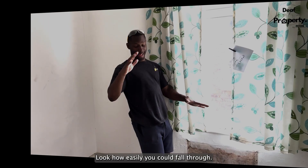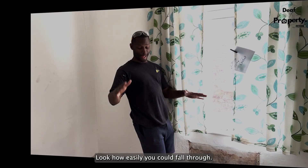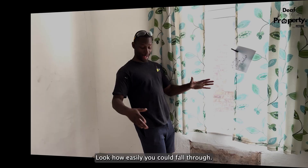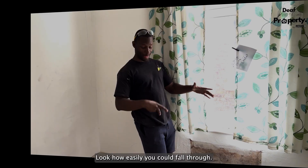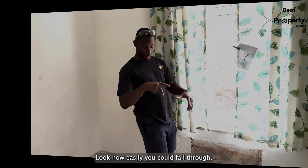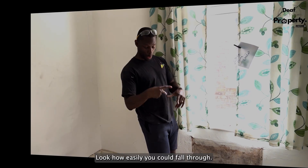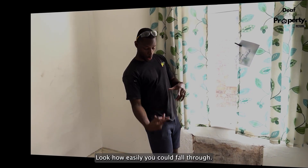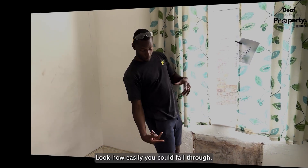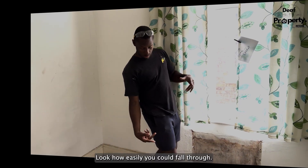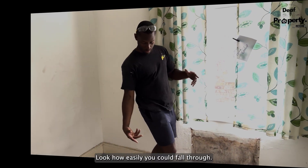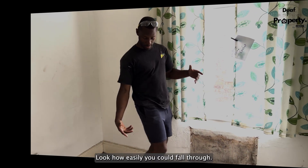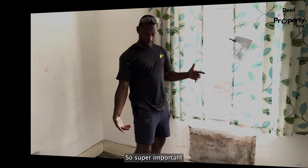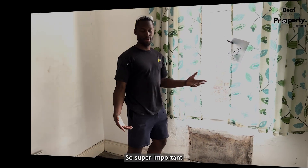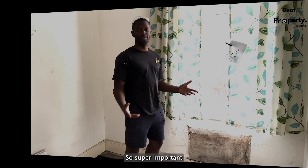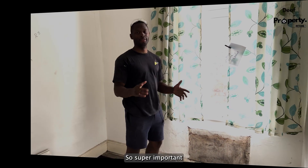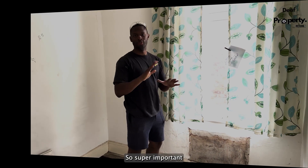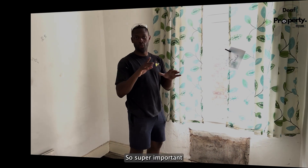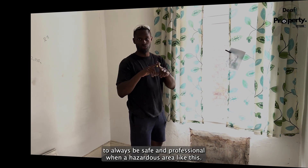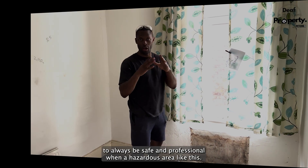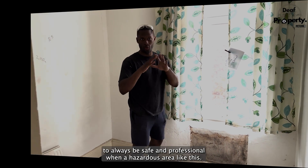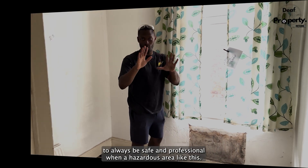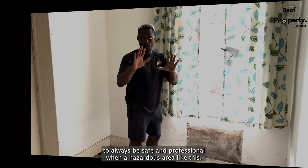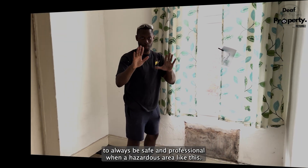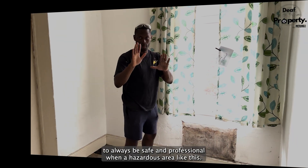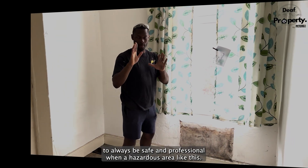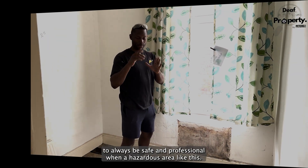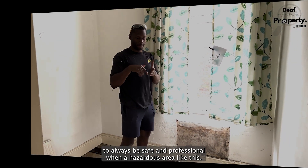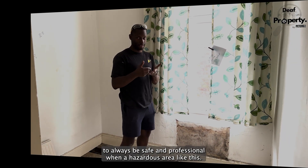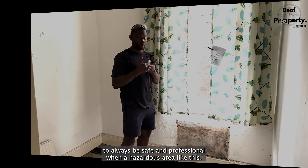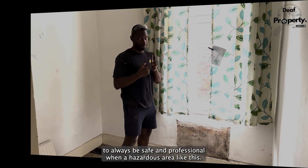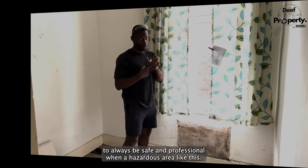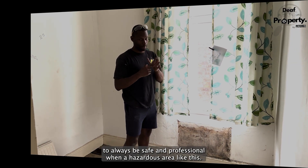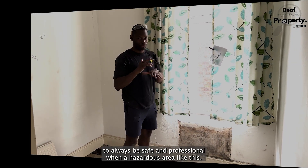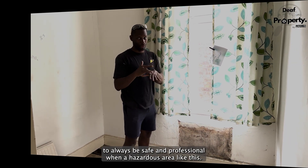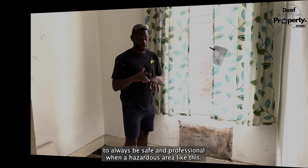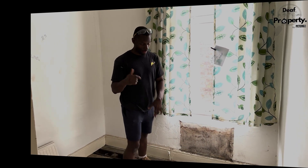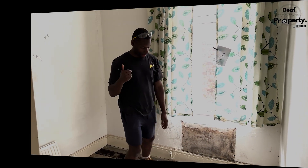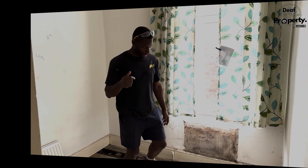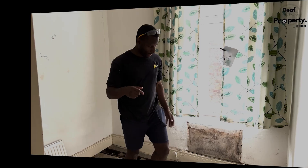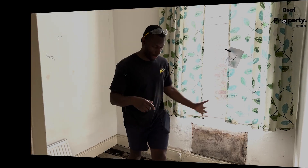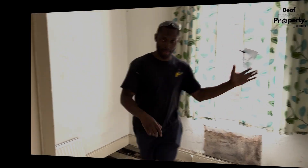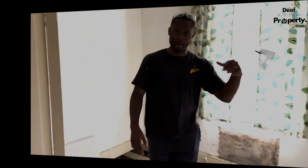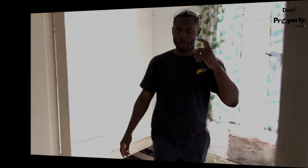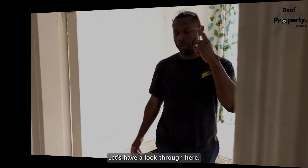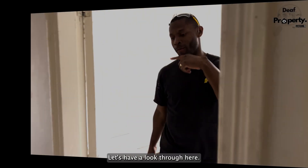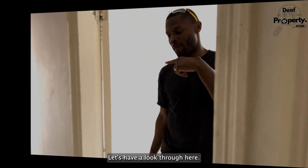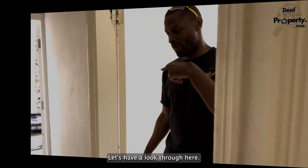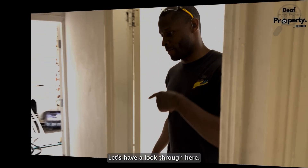Look how easily you could fall through. So it's super important to always be safe and professional in a hazardous area like this. Let's have a look through